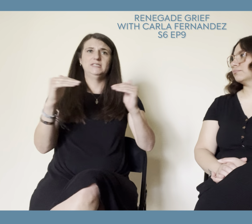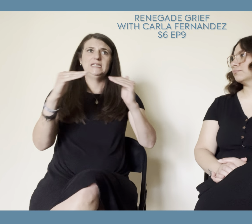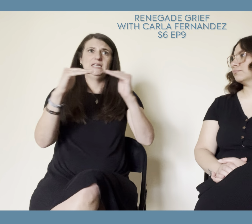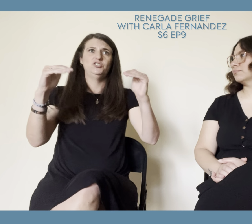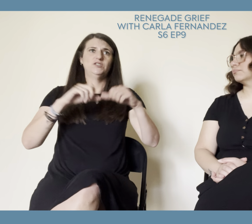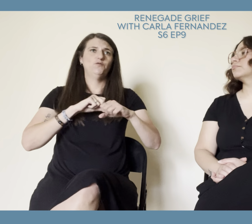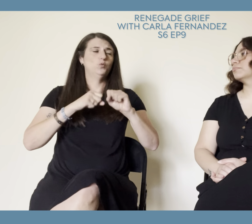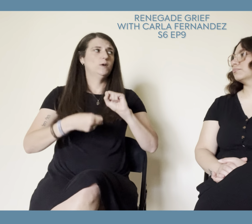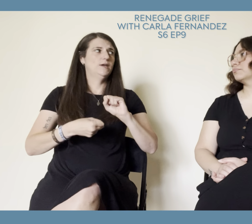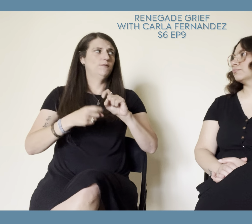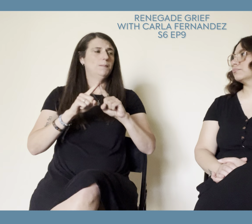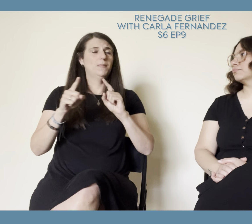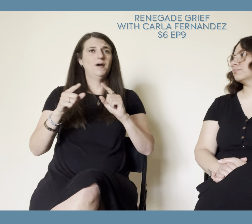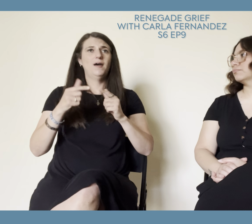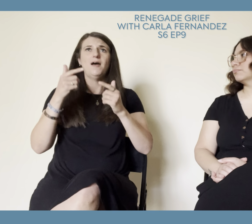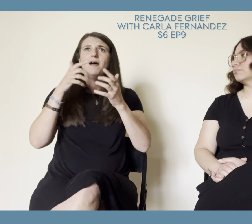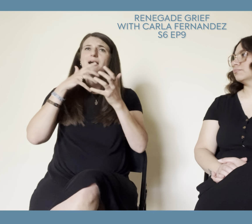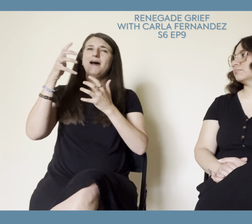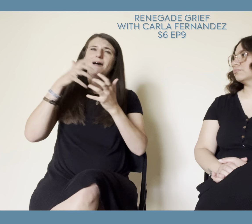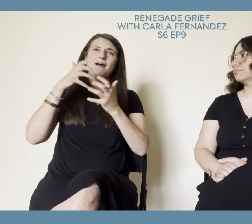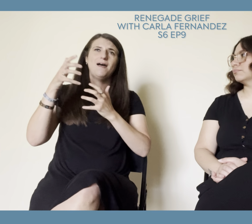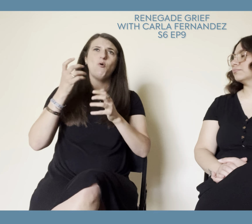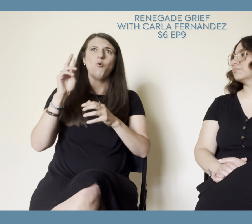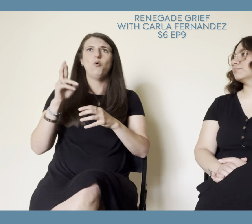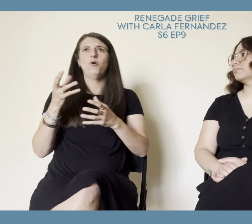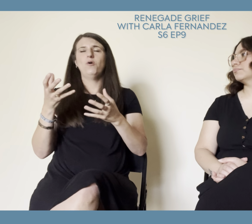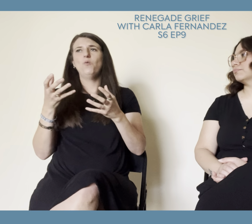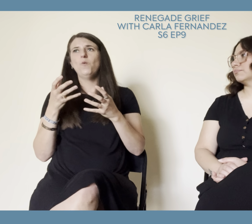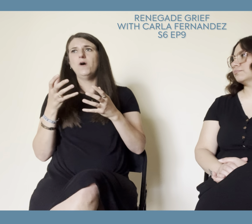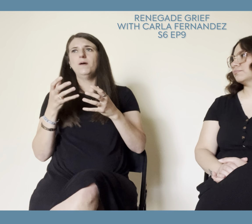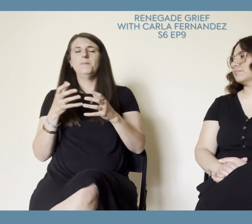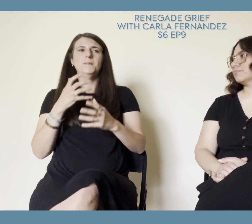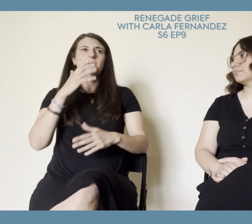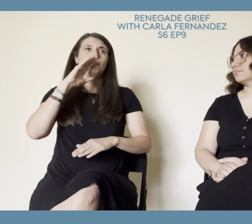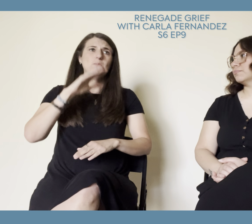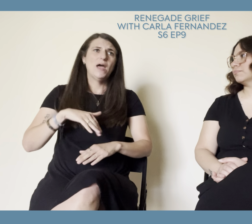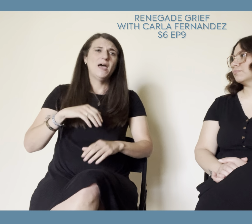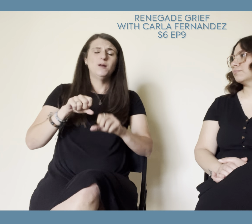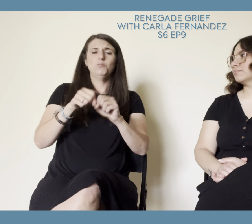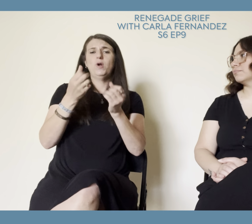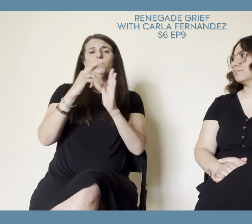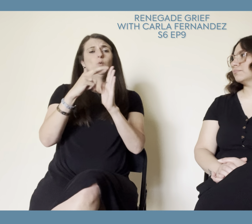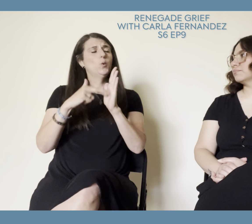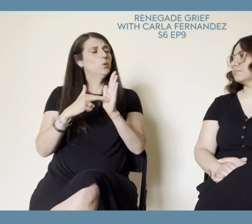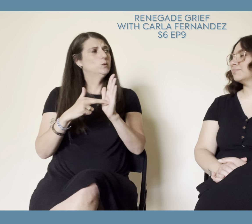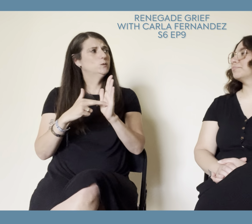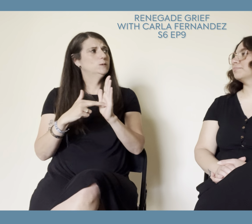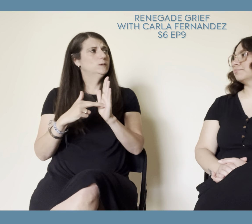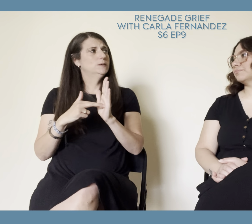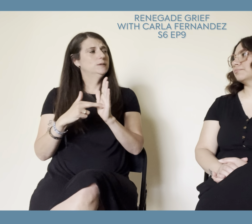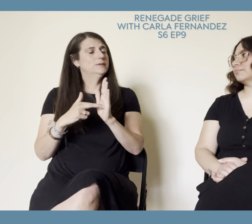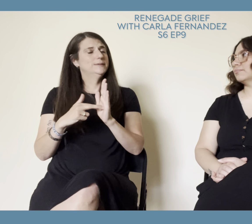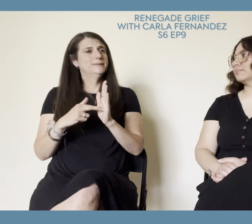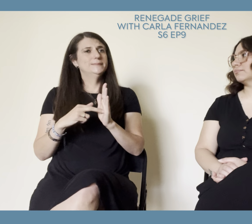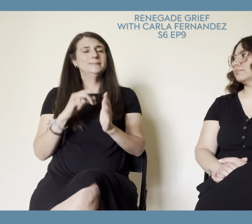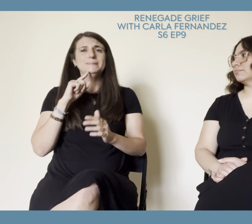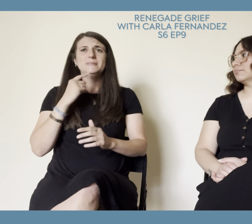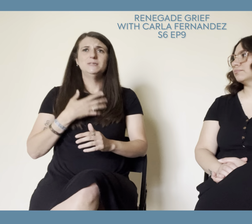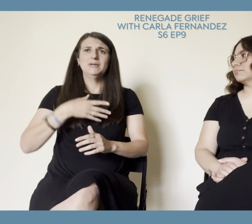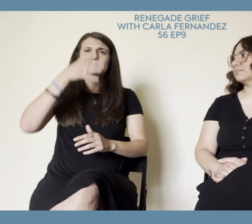know, hysterical laughter and the desire to like be bad and break rules and missing my dad desperately and being